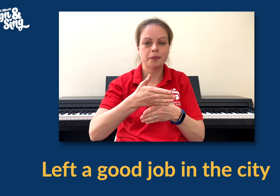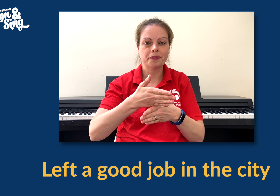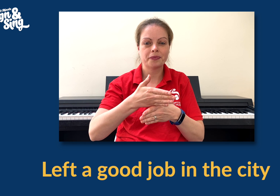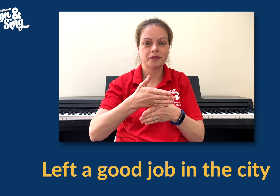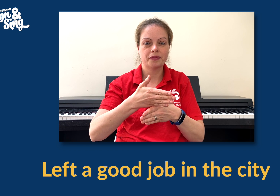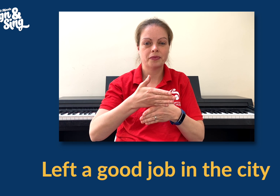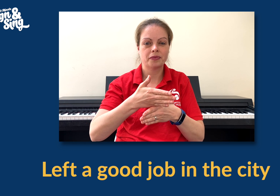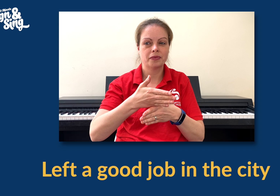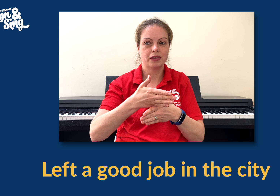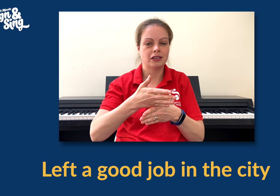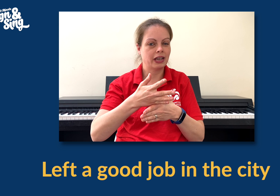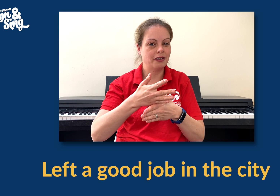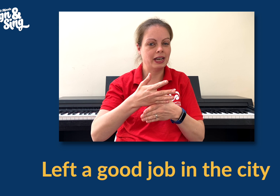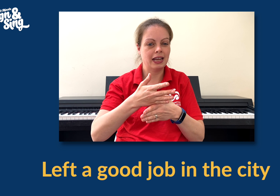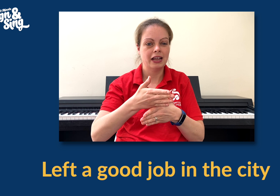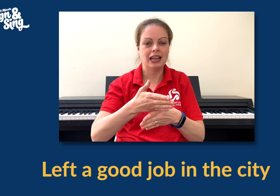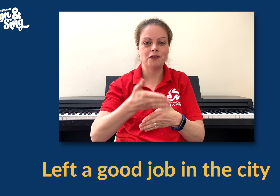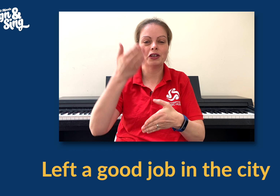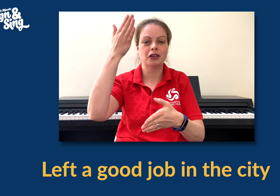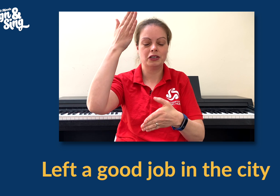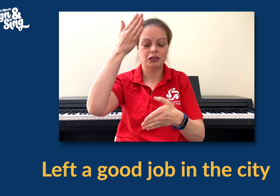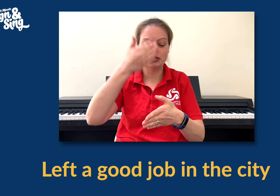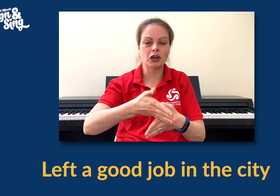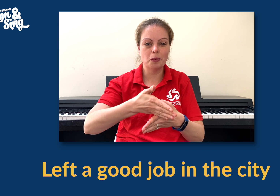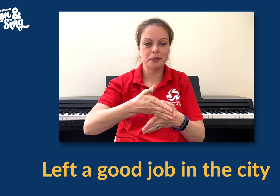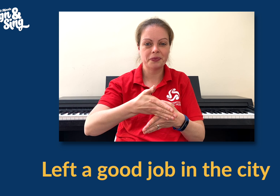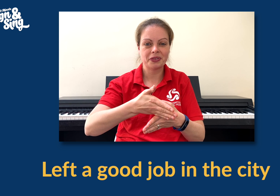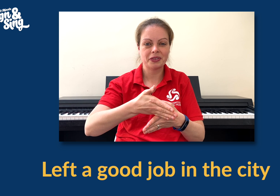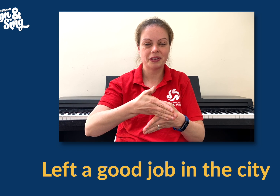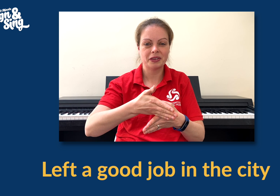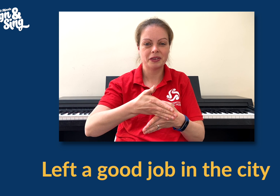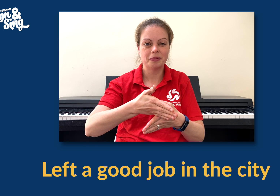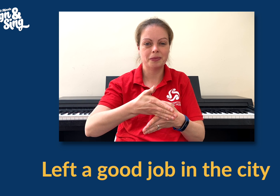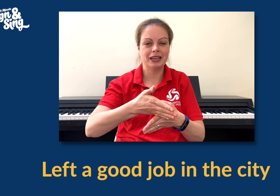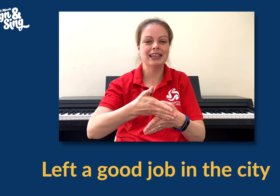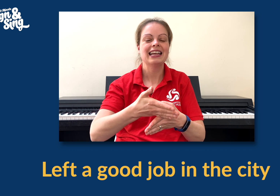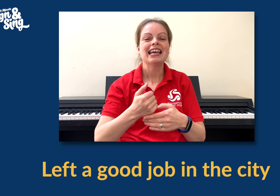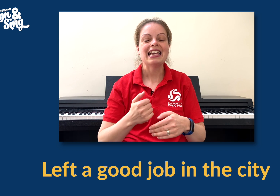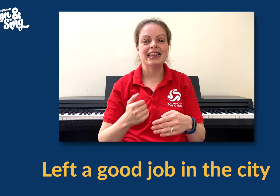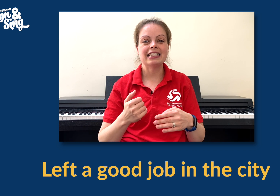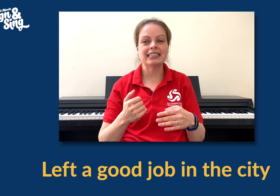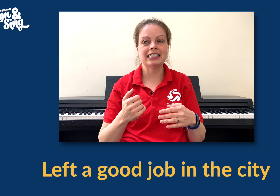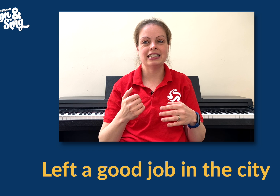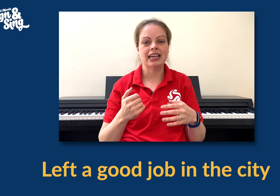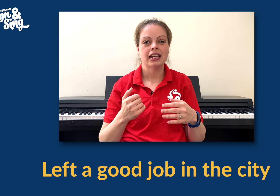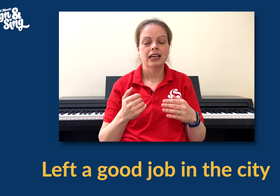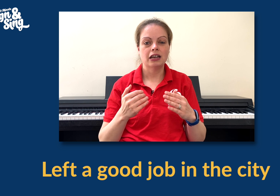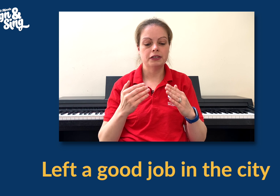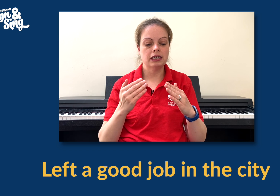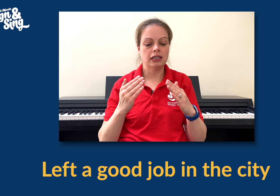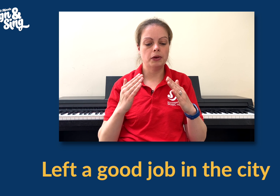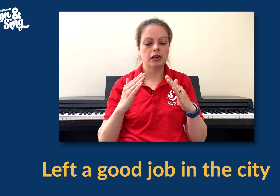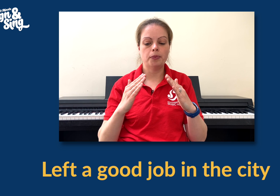job. Do it again, ready? Left a good job. Brilliant. In the city.